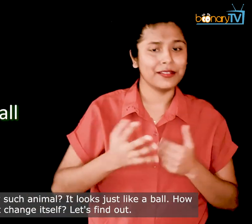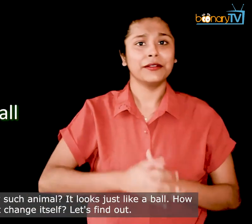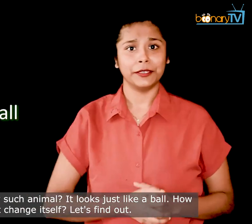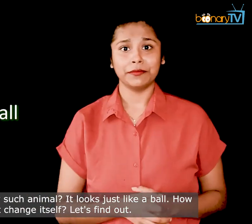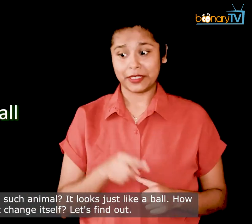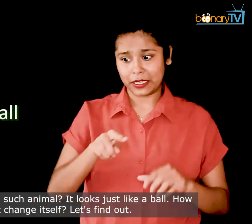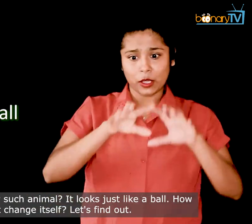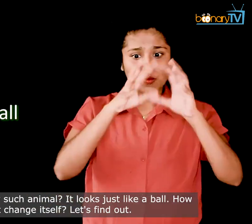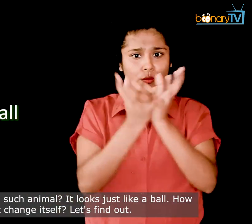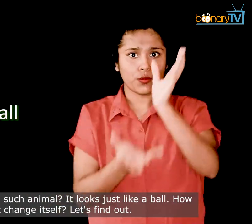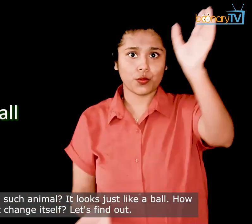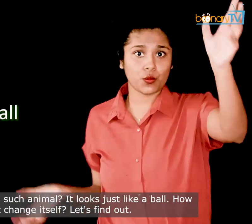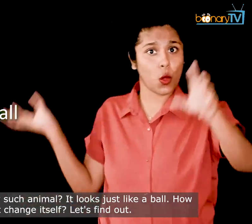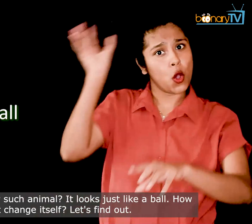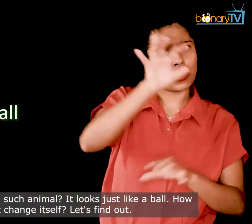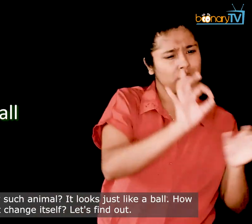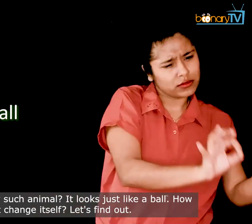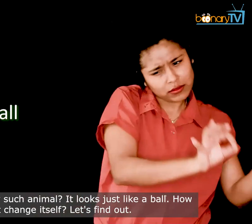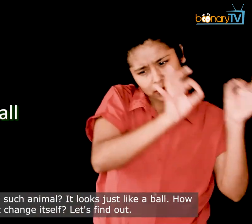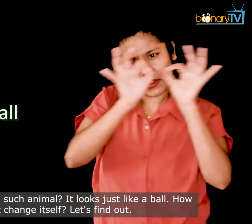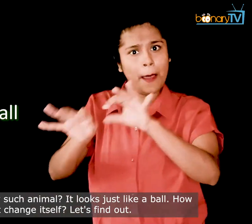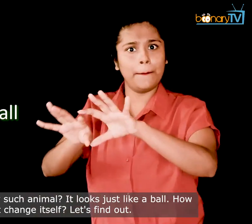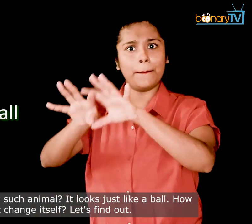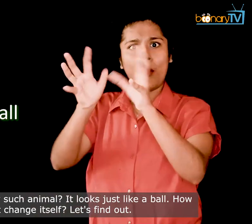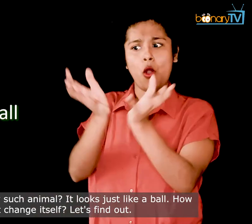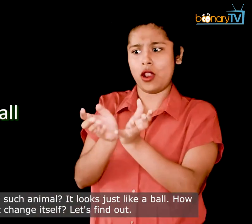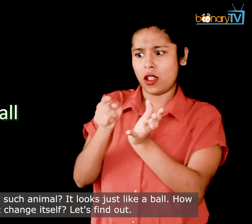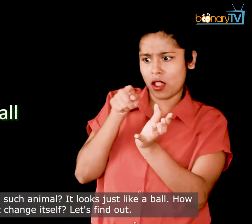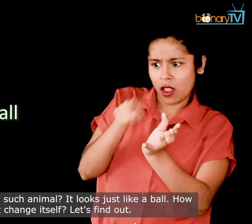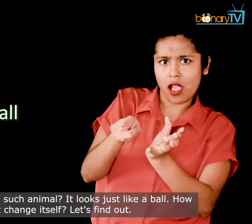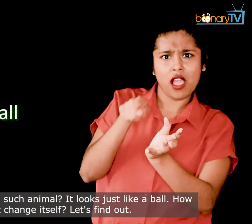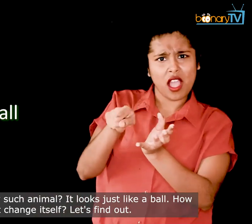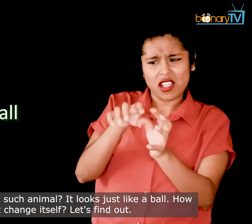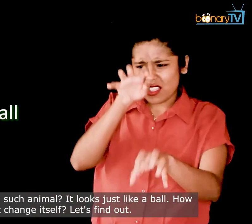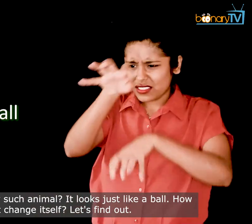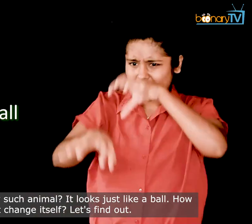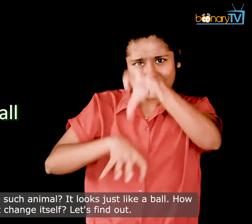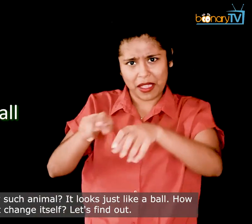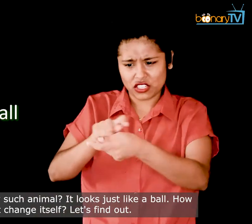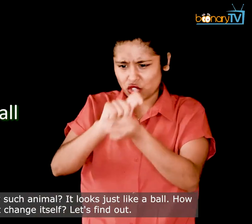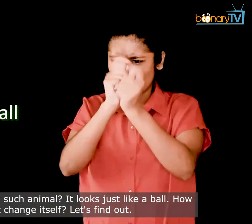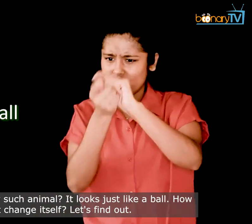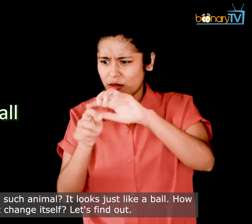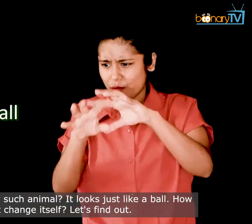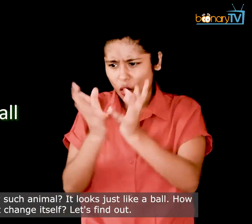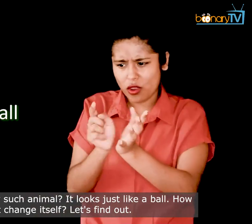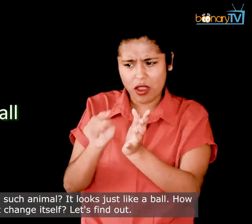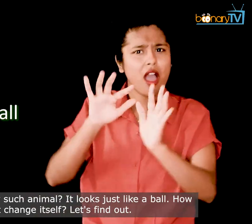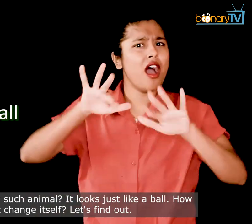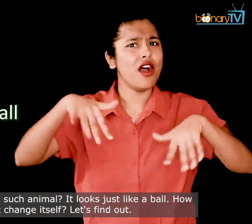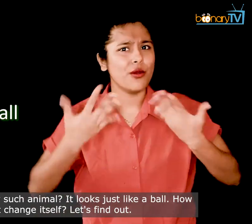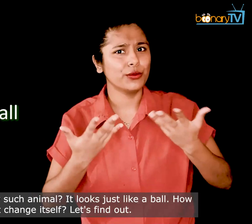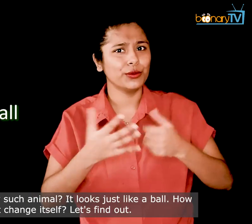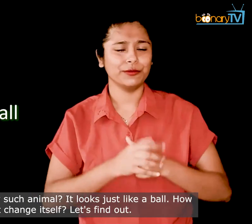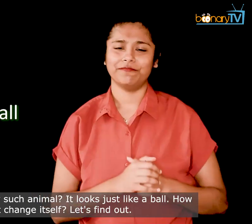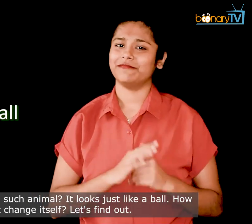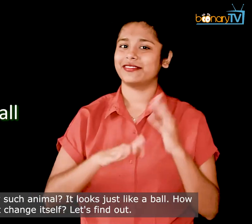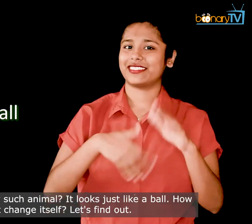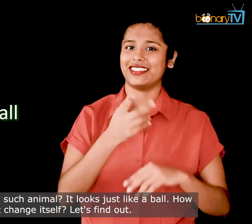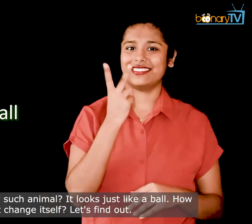It looks just like a ball. How does it change itself? Let's find